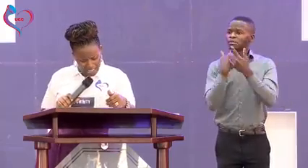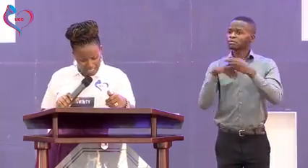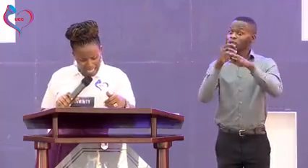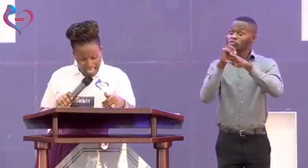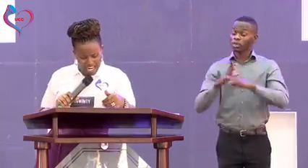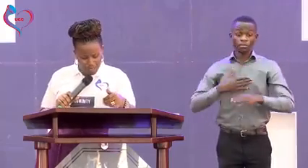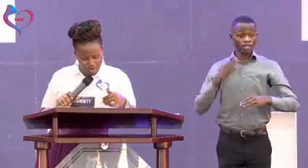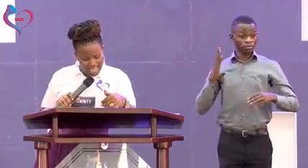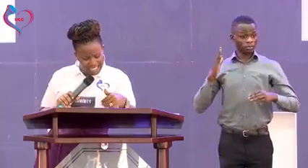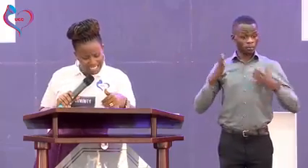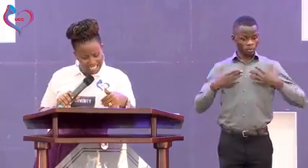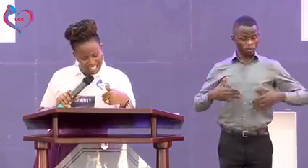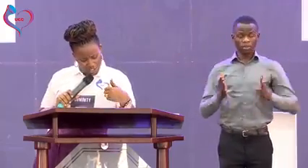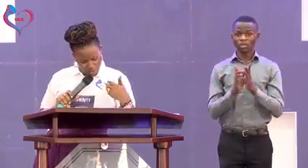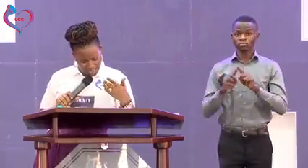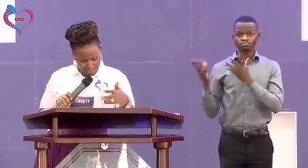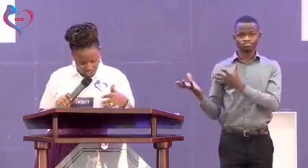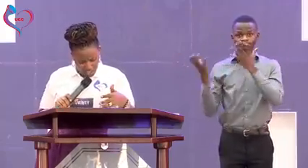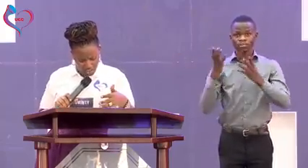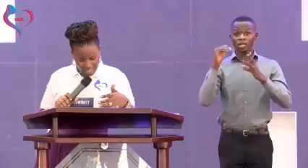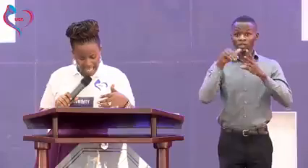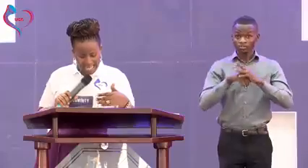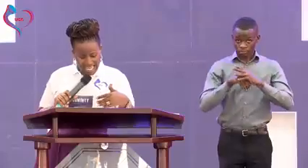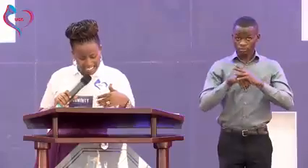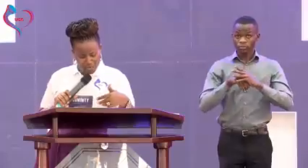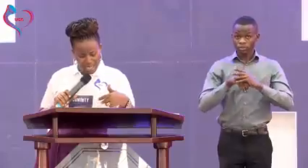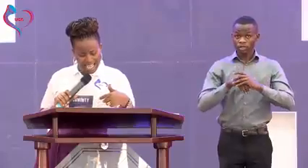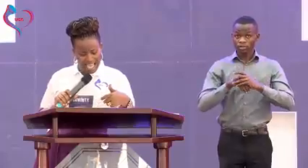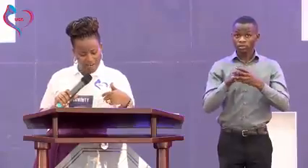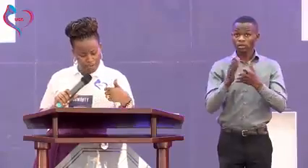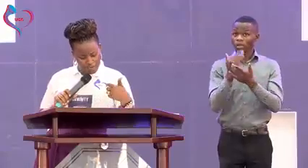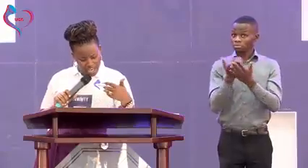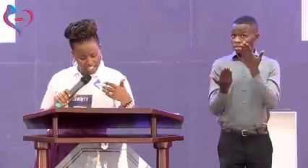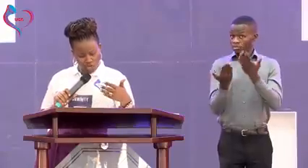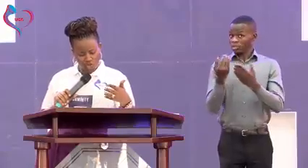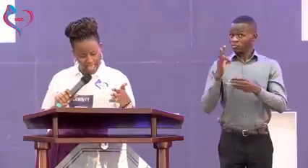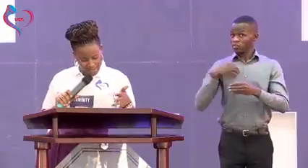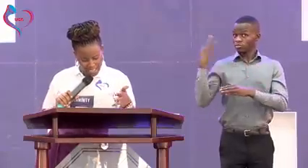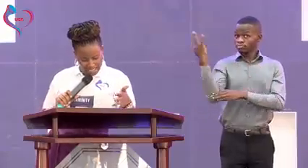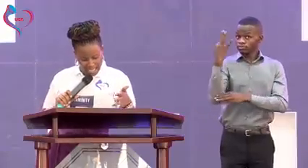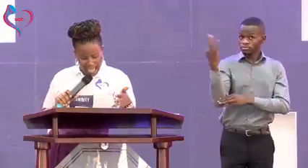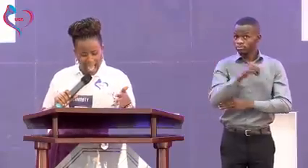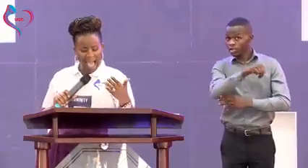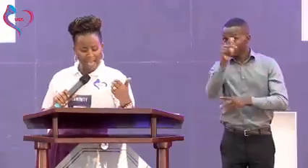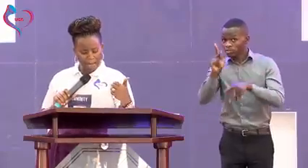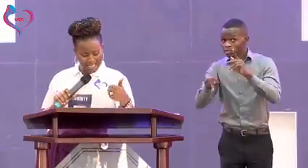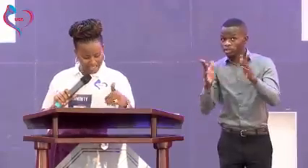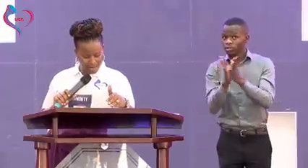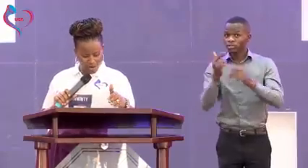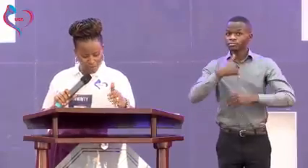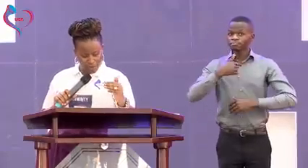my body and brings it into subjection, lest when I have preached to others,